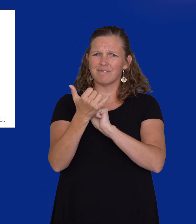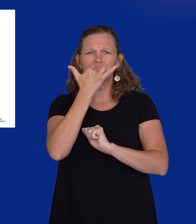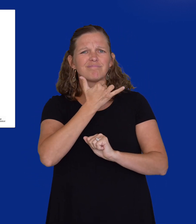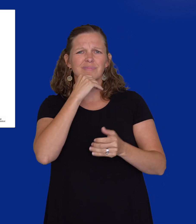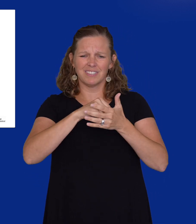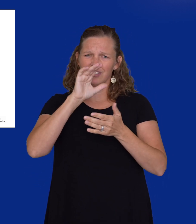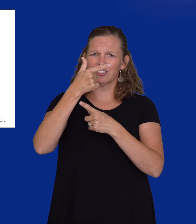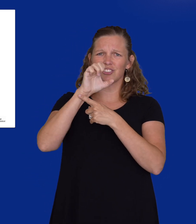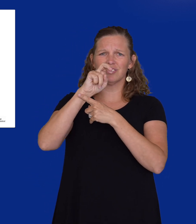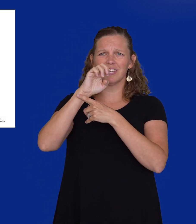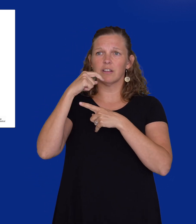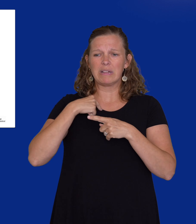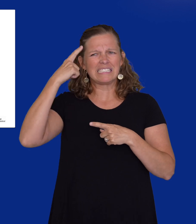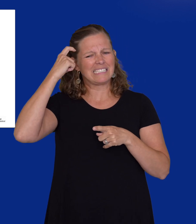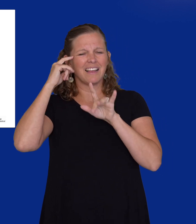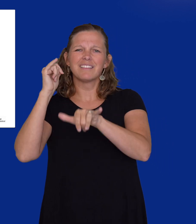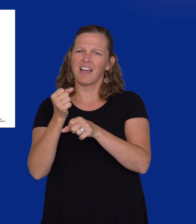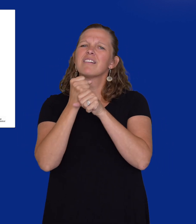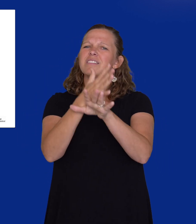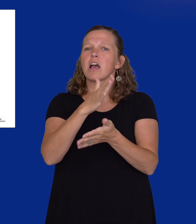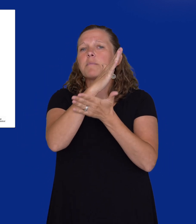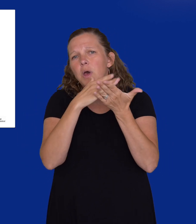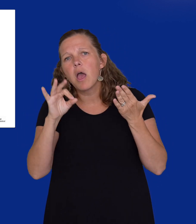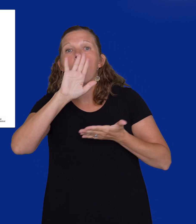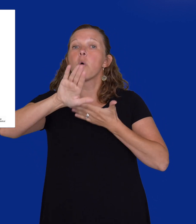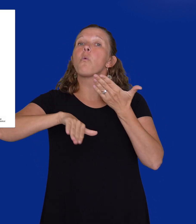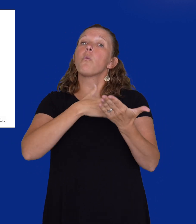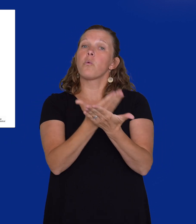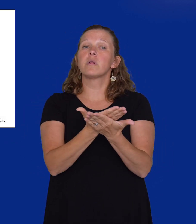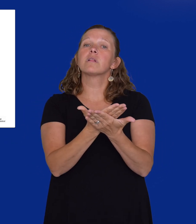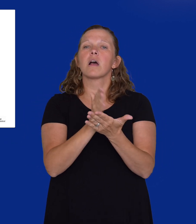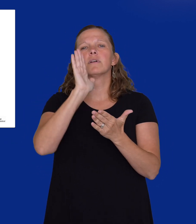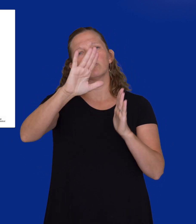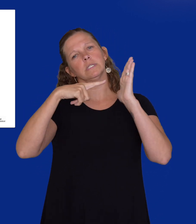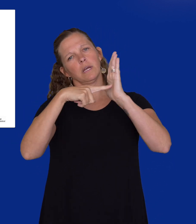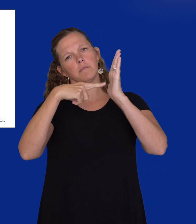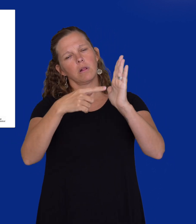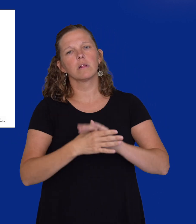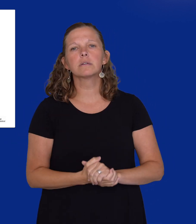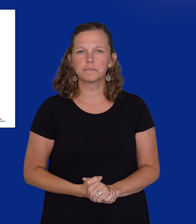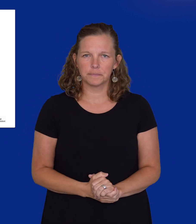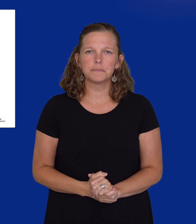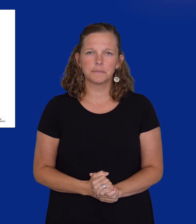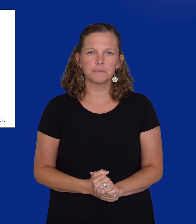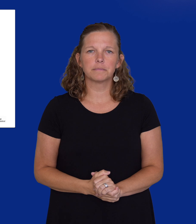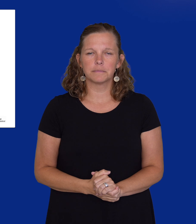in one of those genes that we think is causing part or all of a patient's